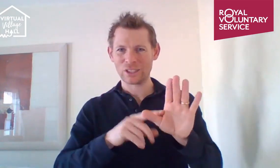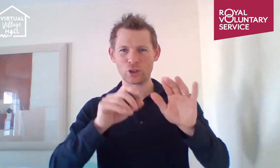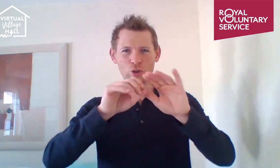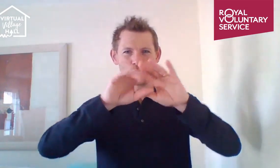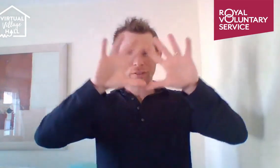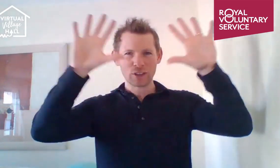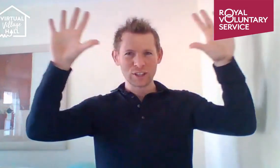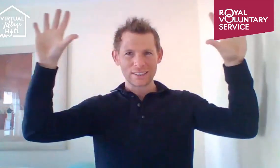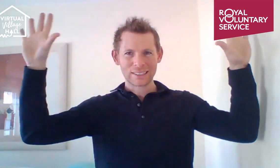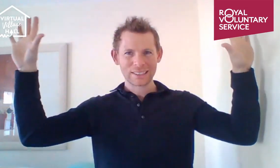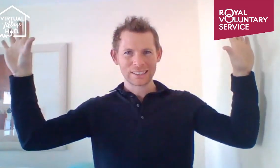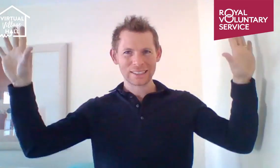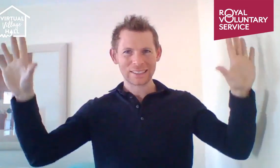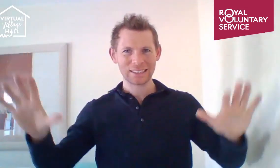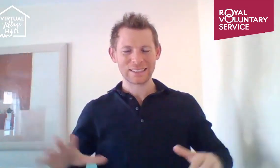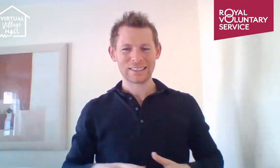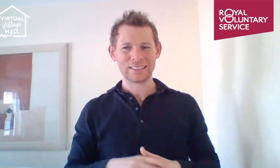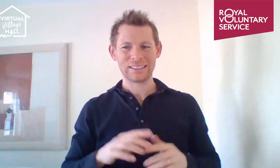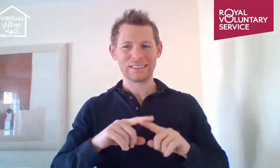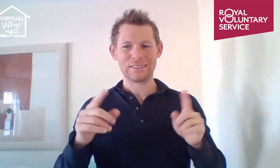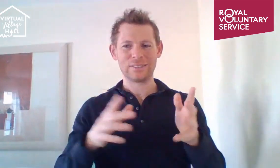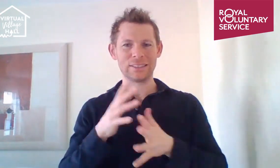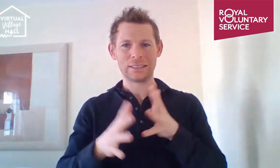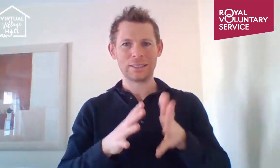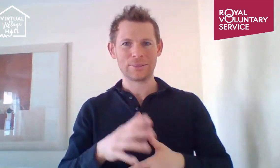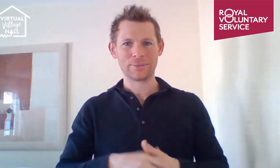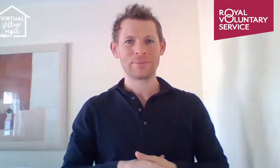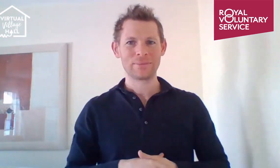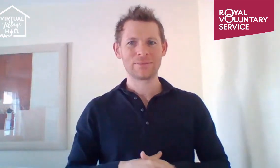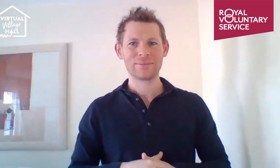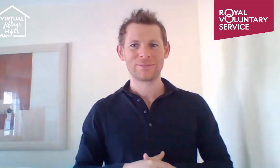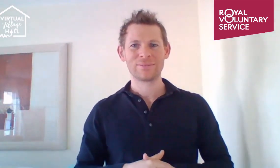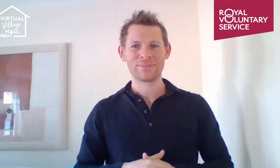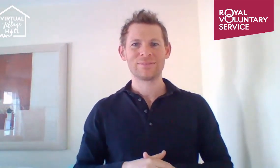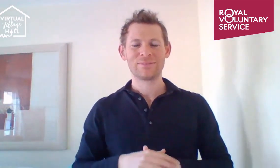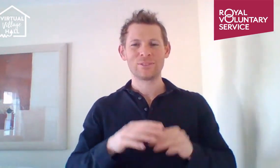Oliver and Tilly. It's a different sign.